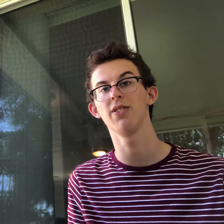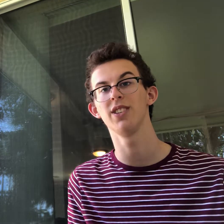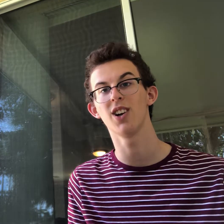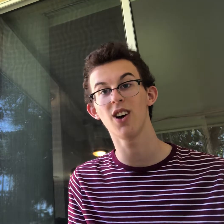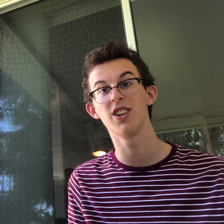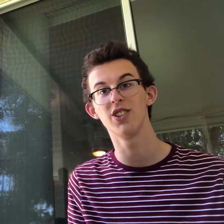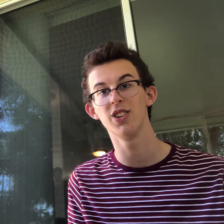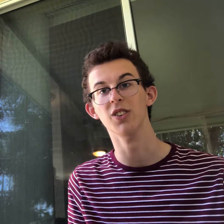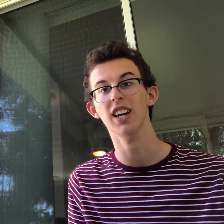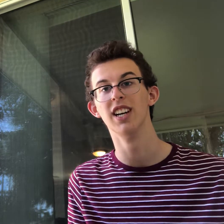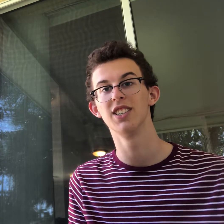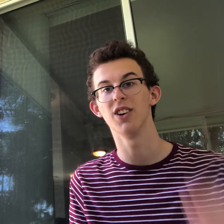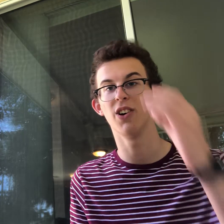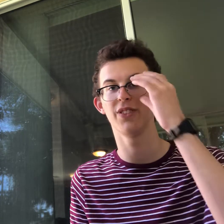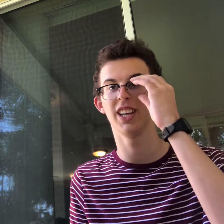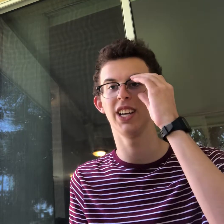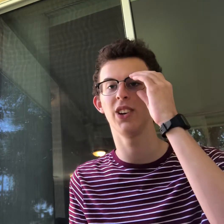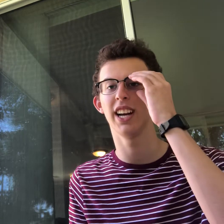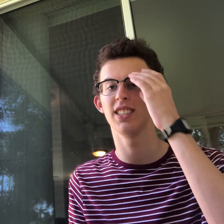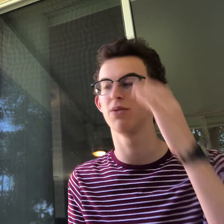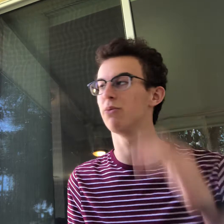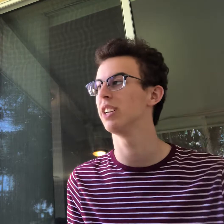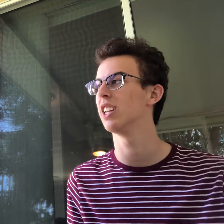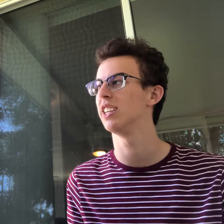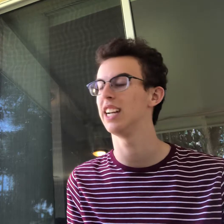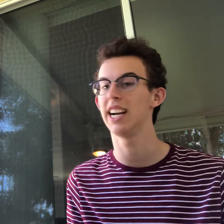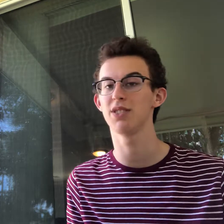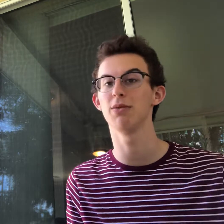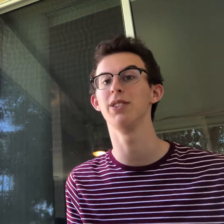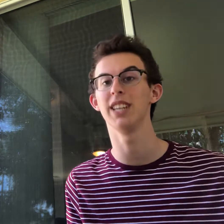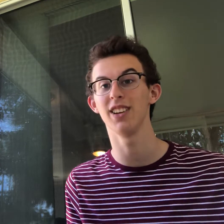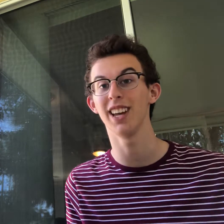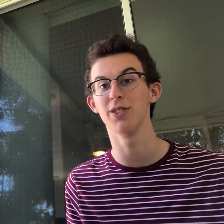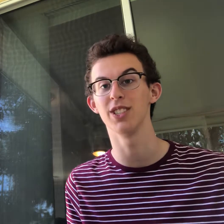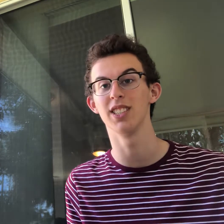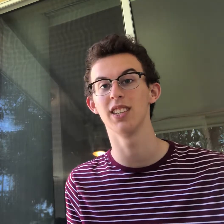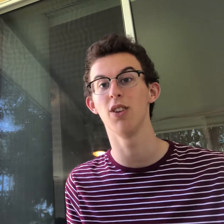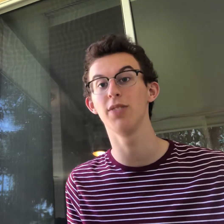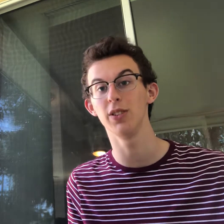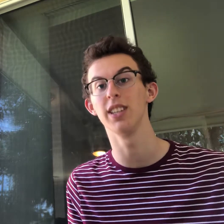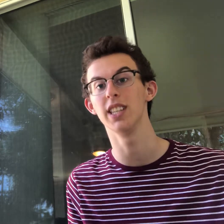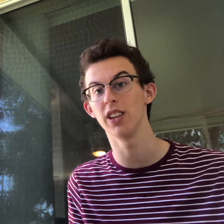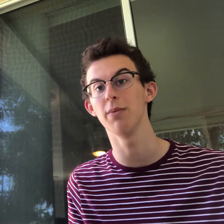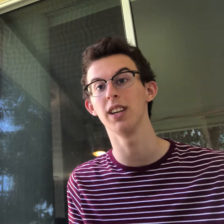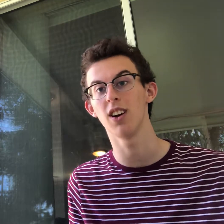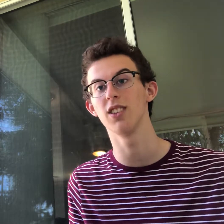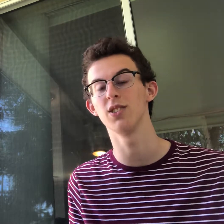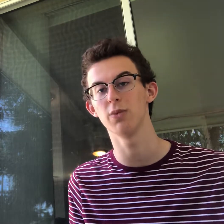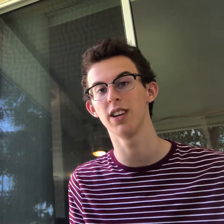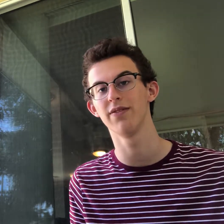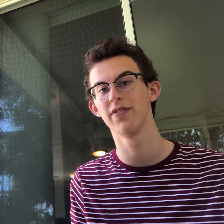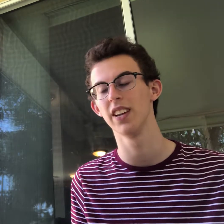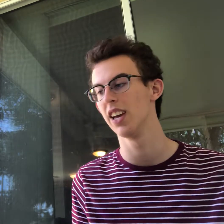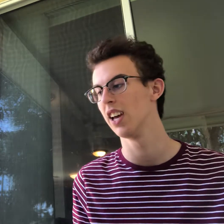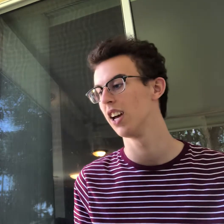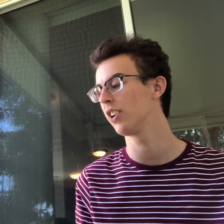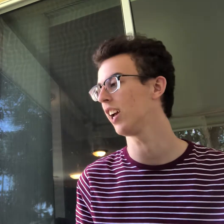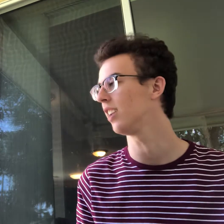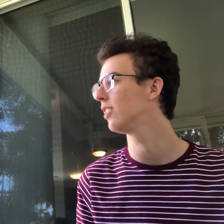in college too. So hopefully that you guys will, in high school when you take your languages, hopefully you continue them in college as well. Yep. Okay, you want to All right,